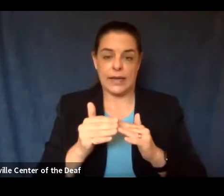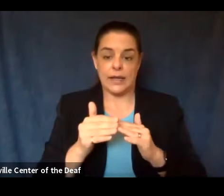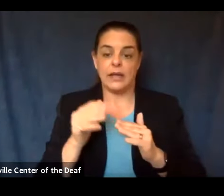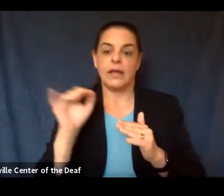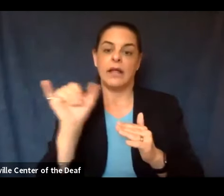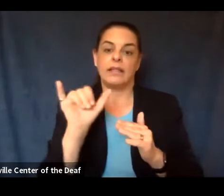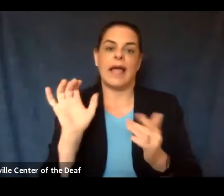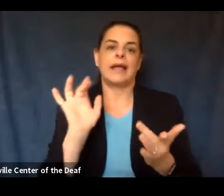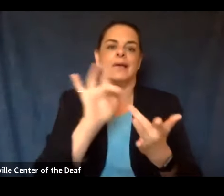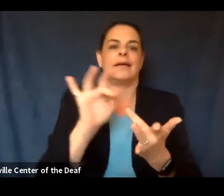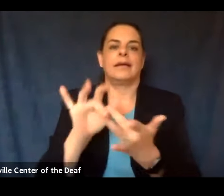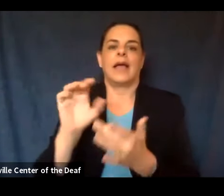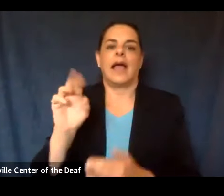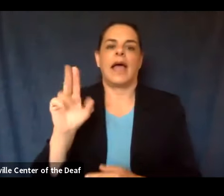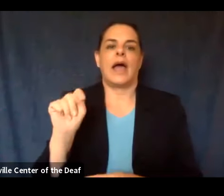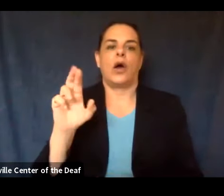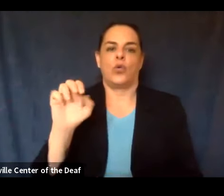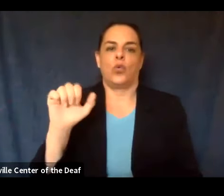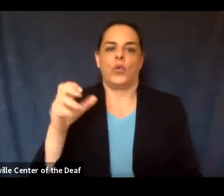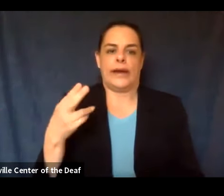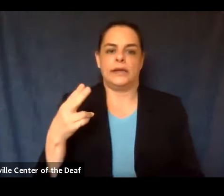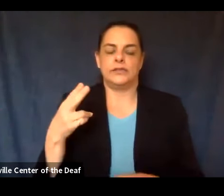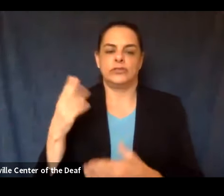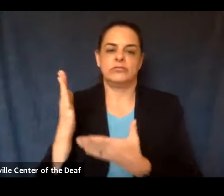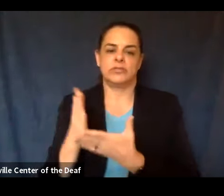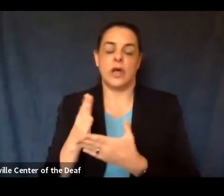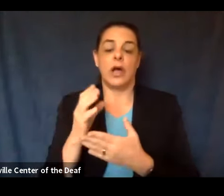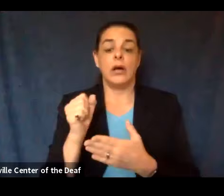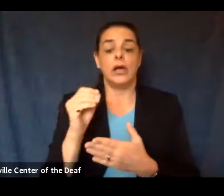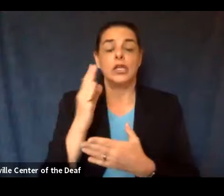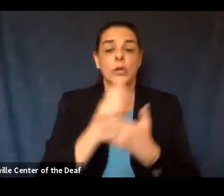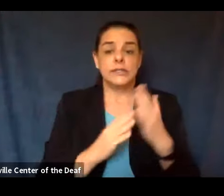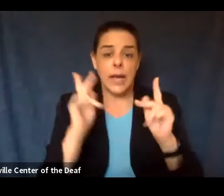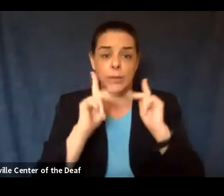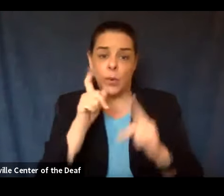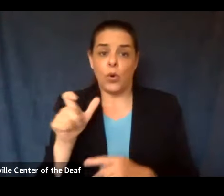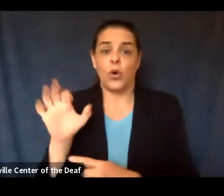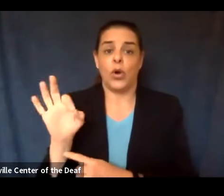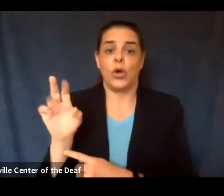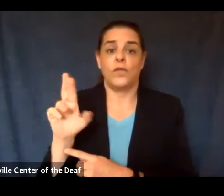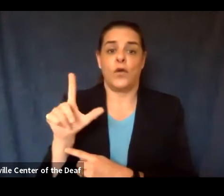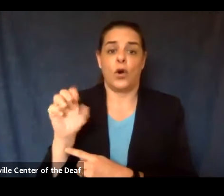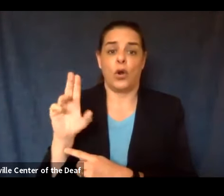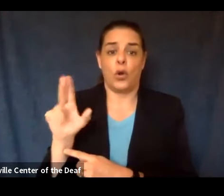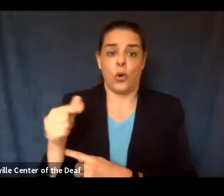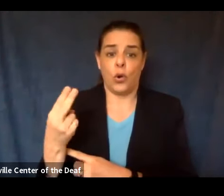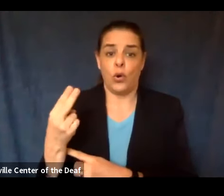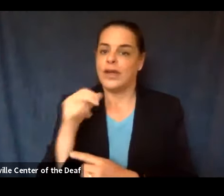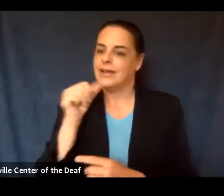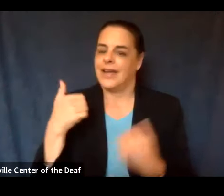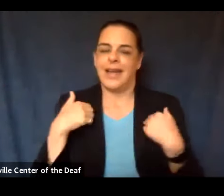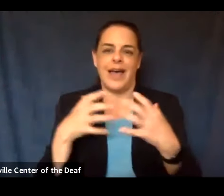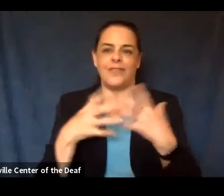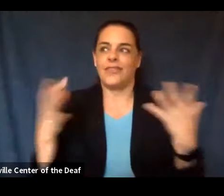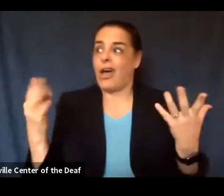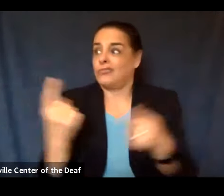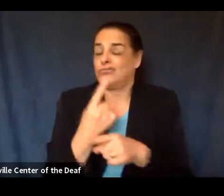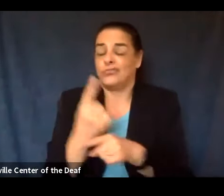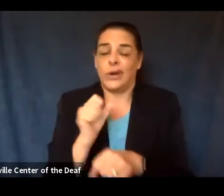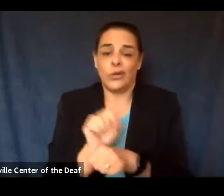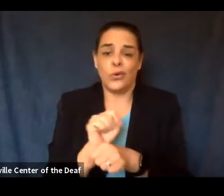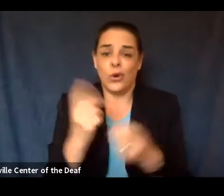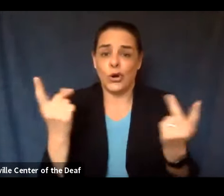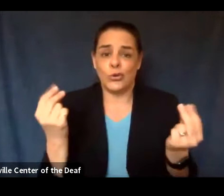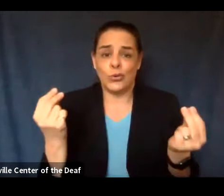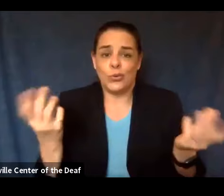outreach processes stopped. So some of the folks that were furloughed didn't have a whole lot of regular work to do, and